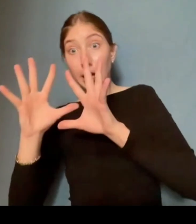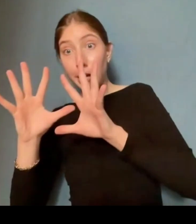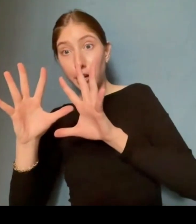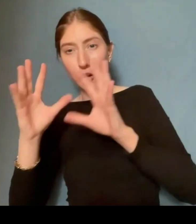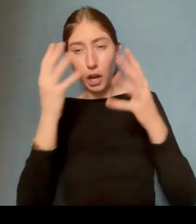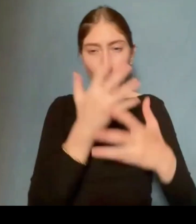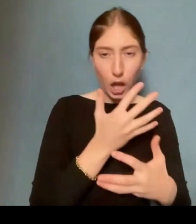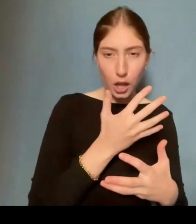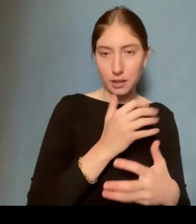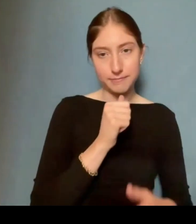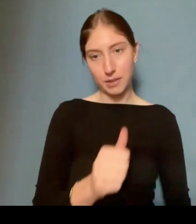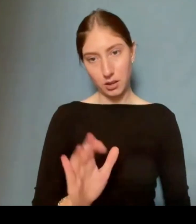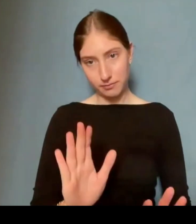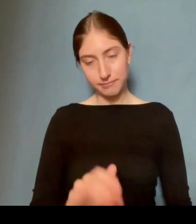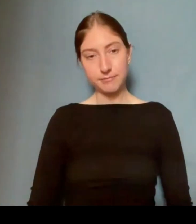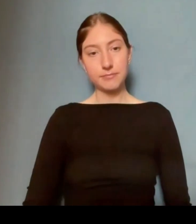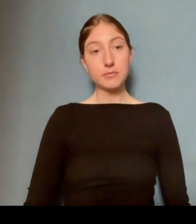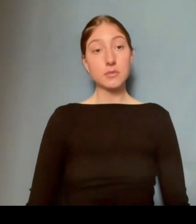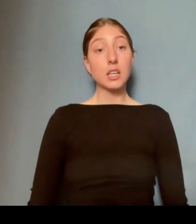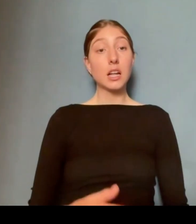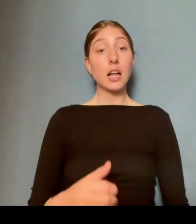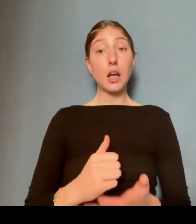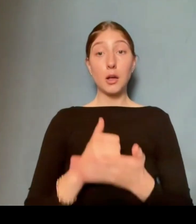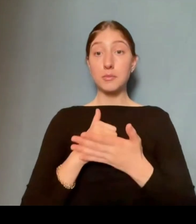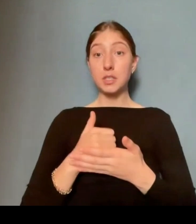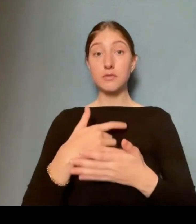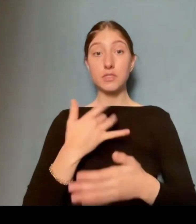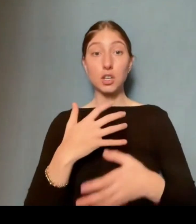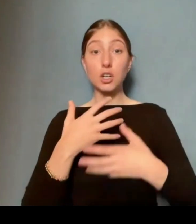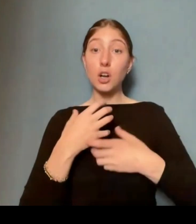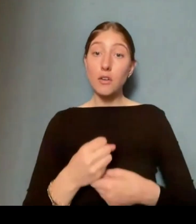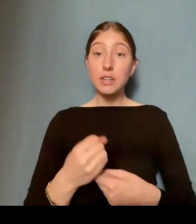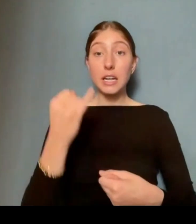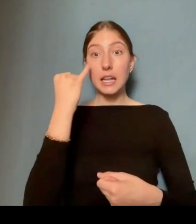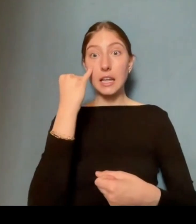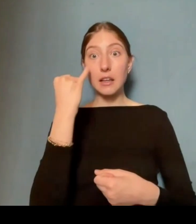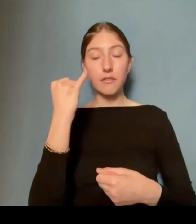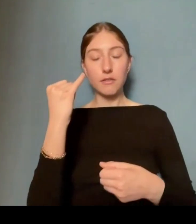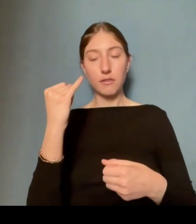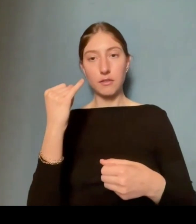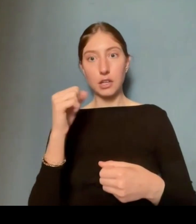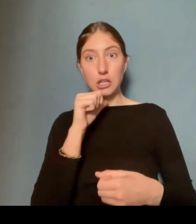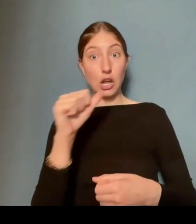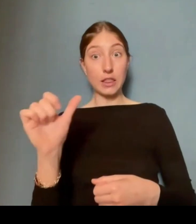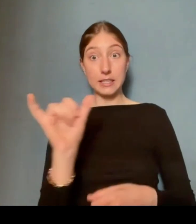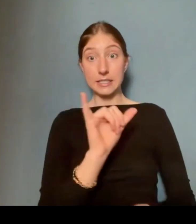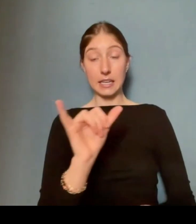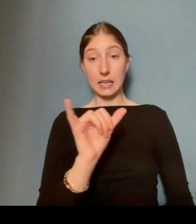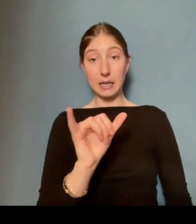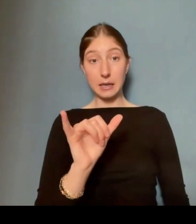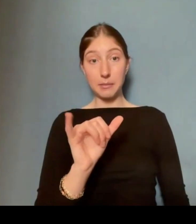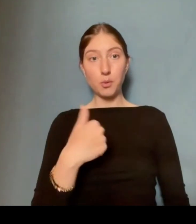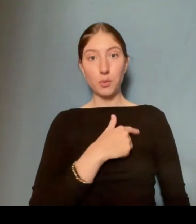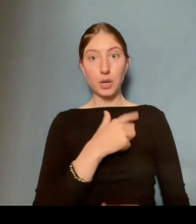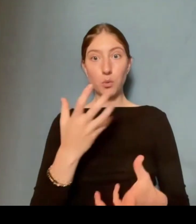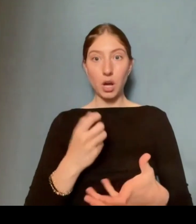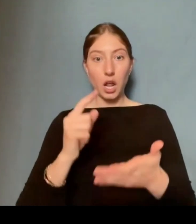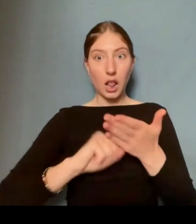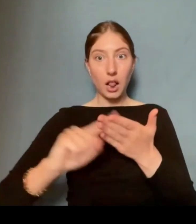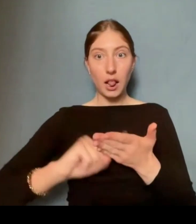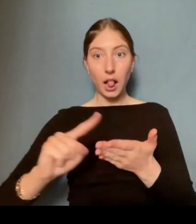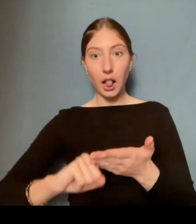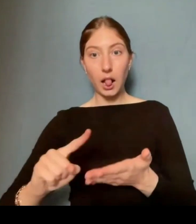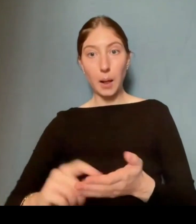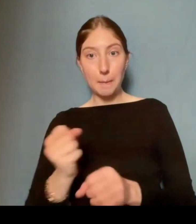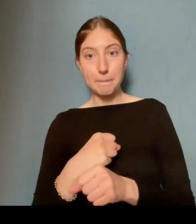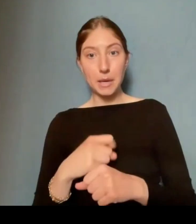that gives us more confidence. If there's huge asymmetry, then we would want to triple check that to make sure